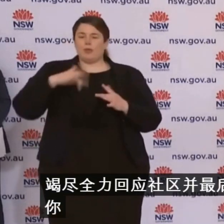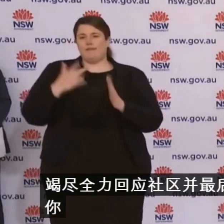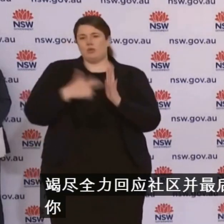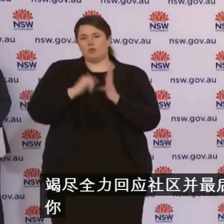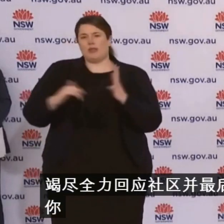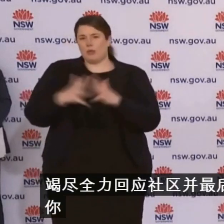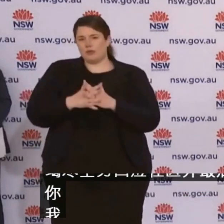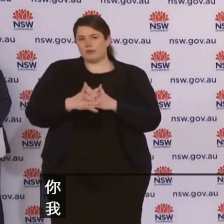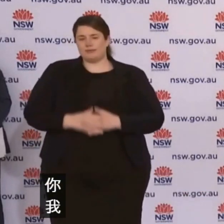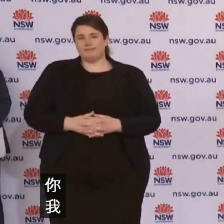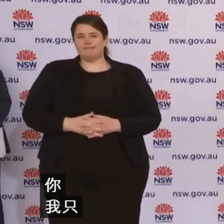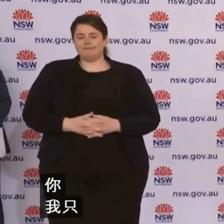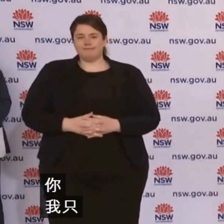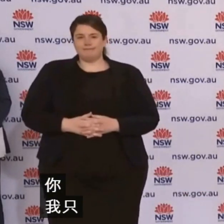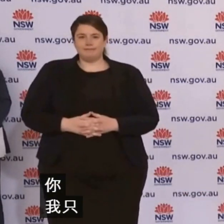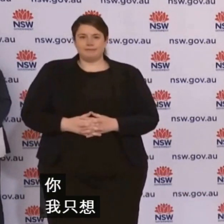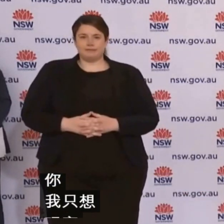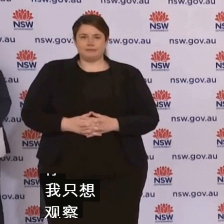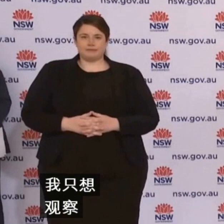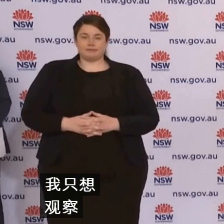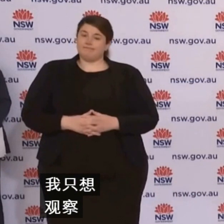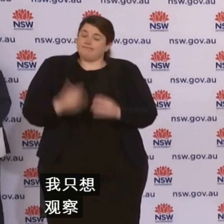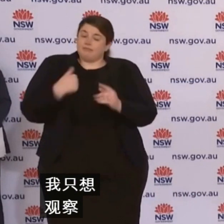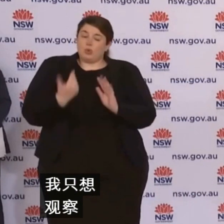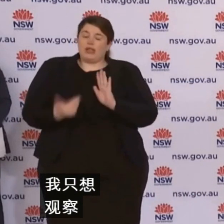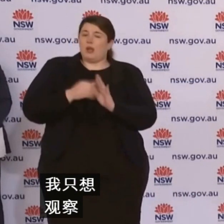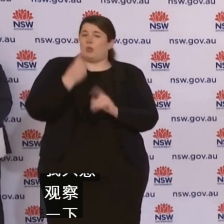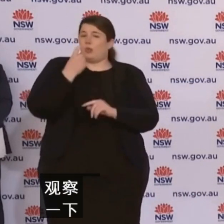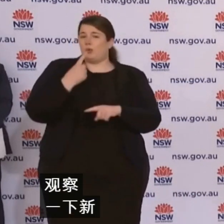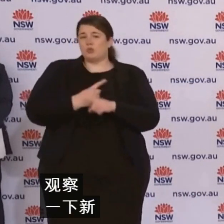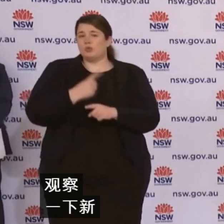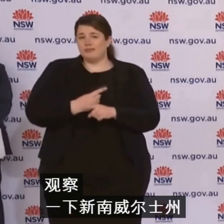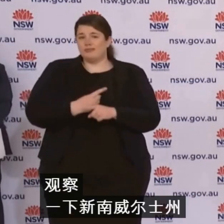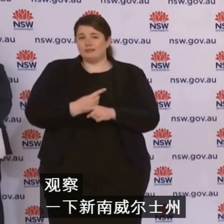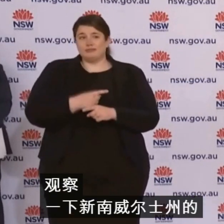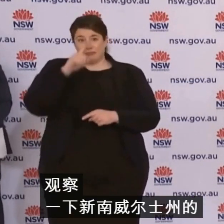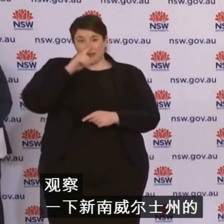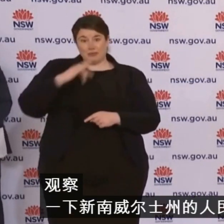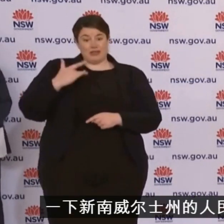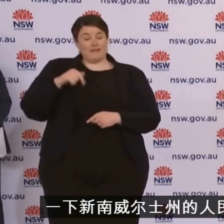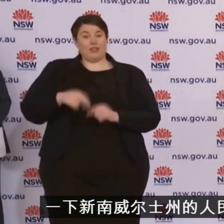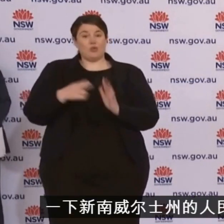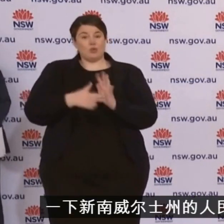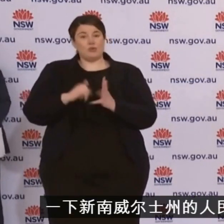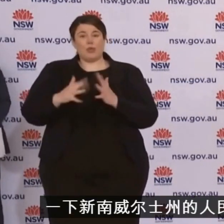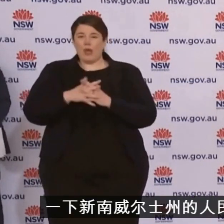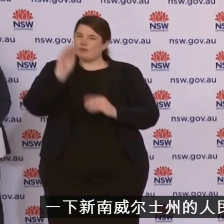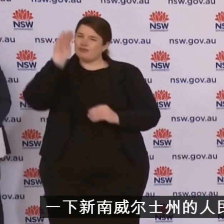you. Lastly, I'd just like to make an observation. The people of New South Wales are